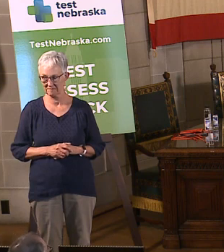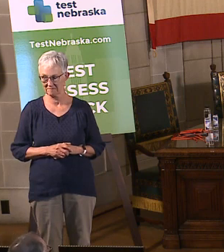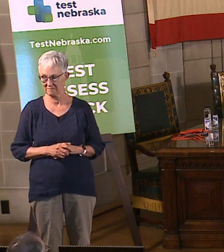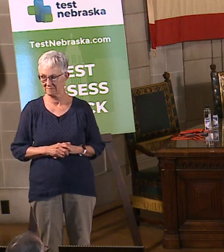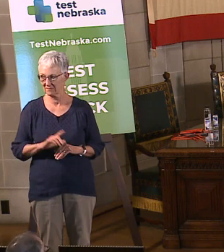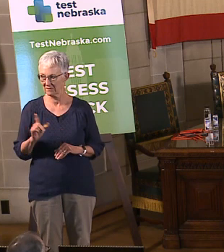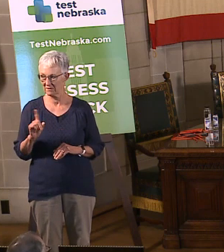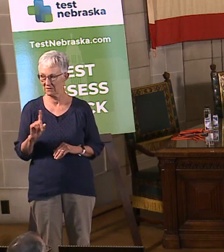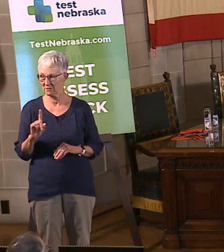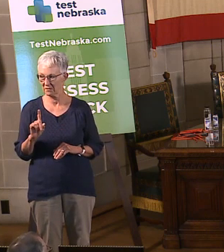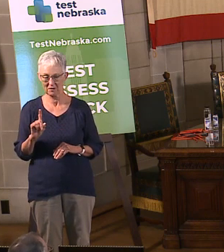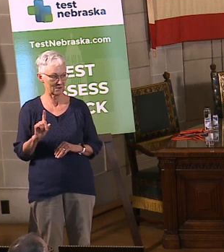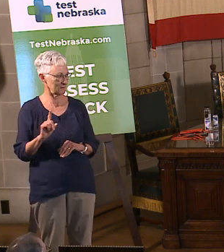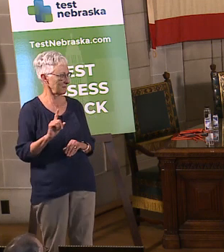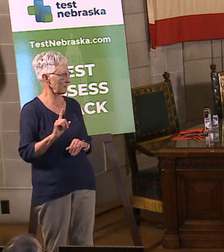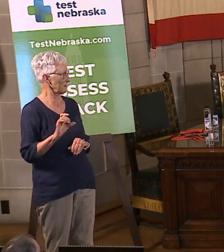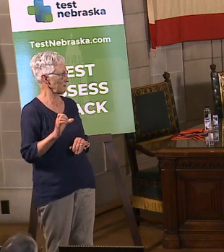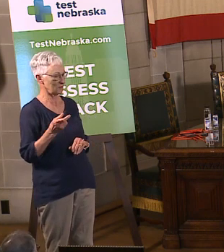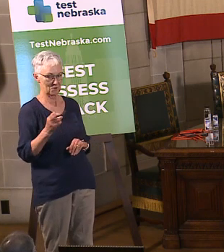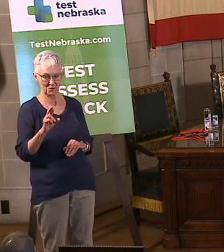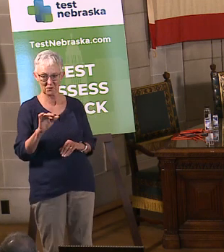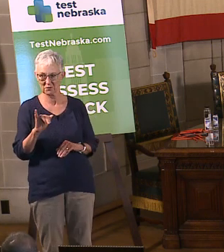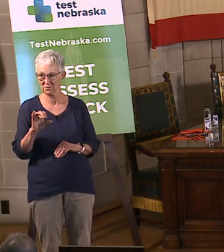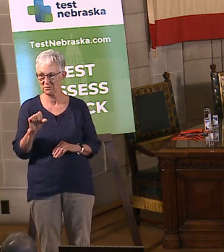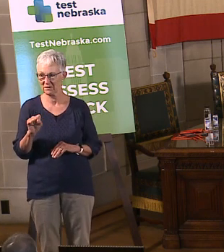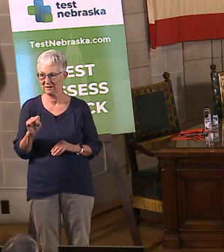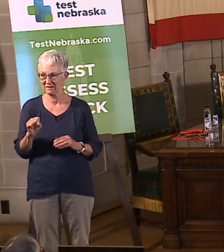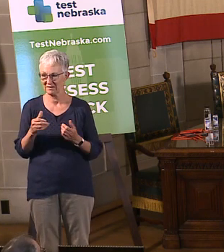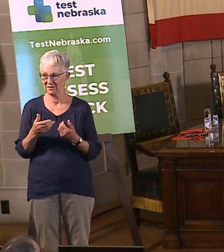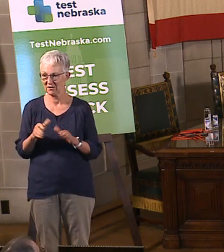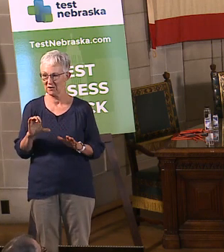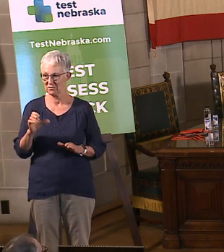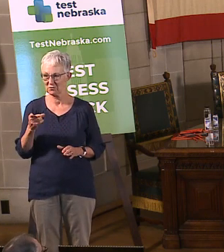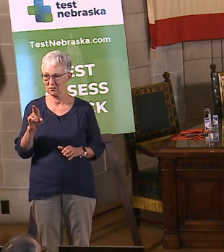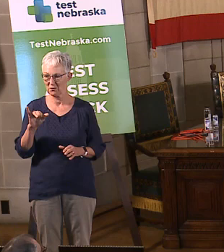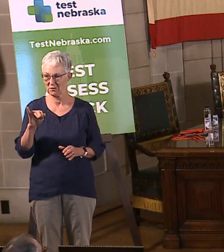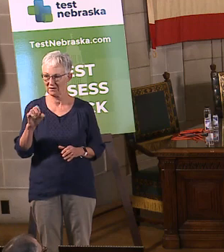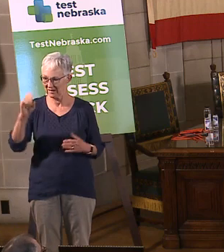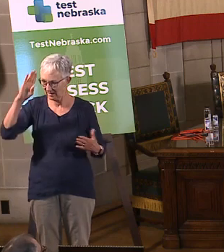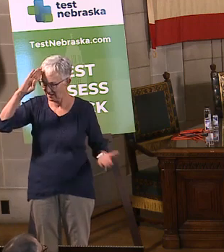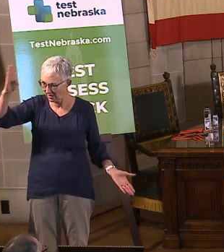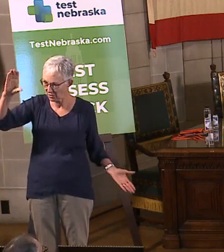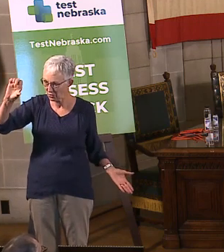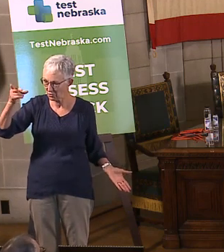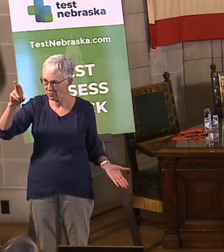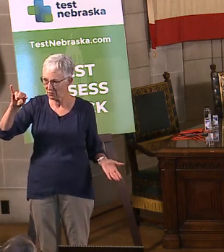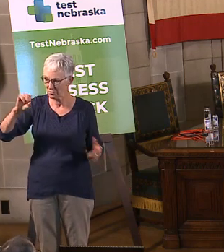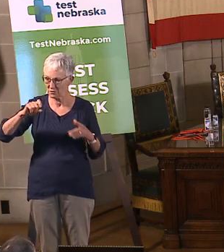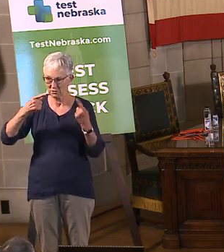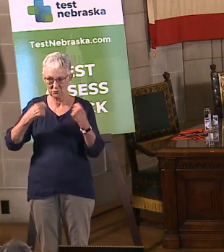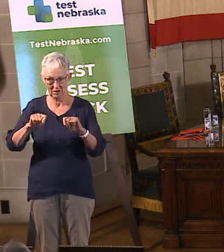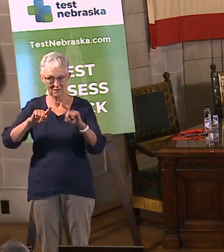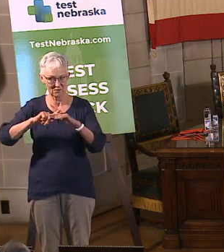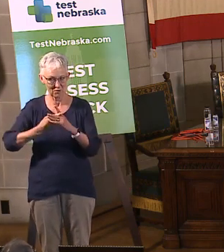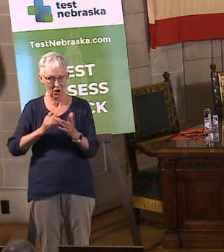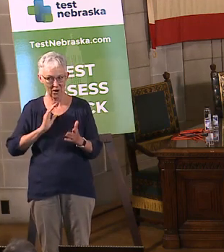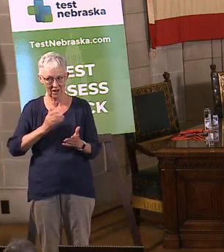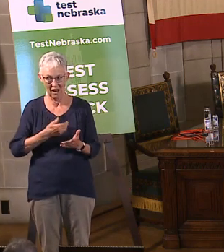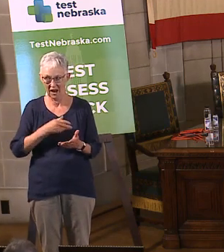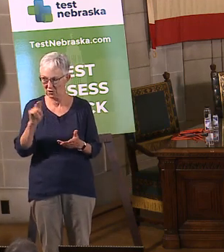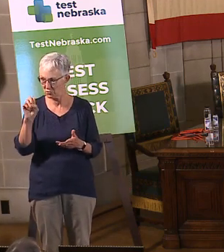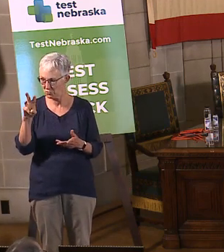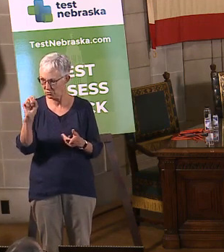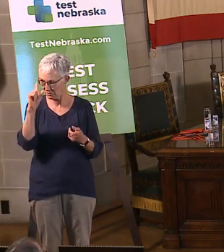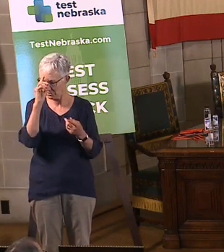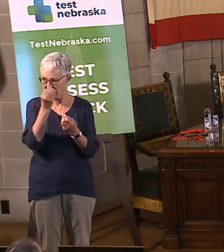Where's Chris? We lost Chris somewhere. Chris Mahaffey. Hello, Chris. We're trying to start a press conference. Boy Scouts, aren't you